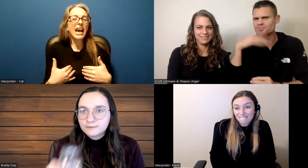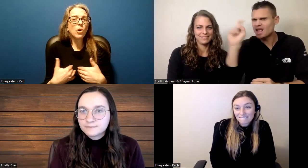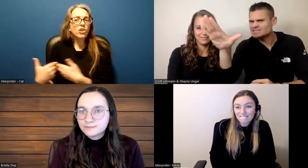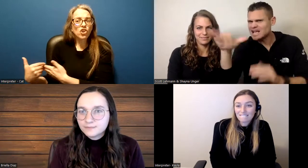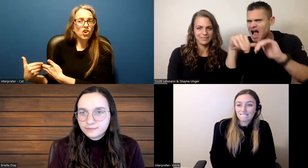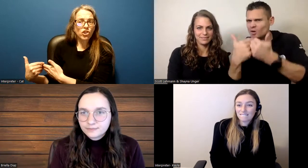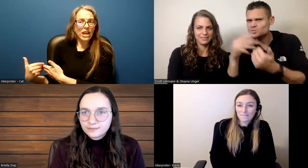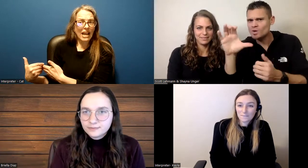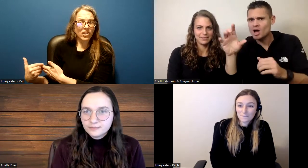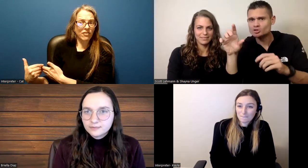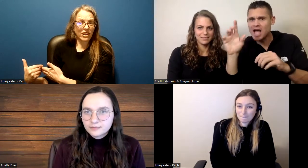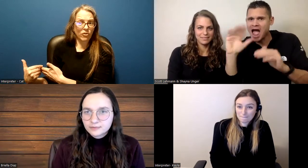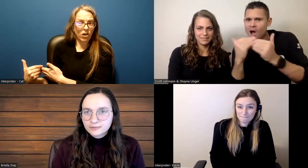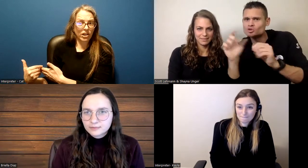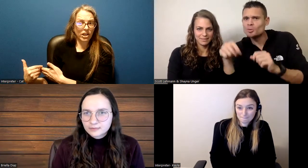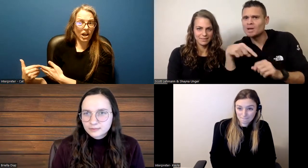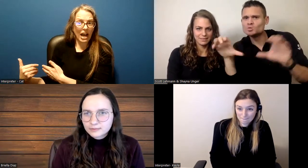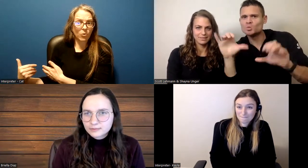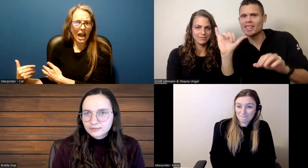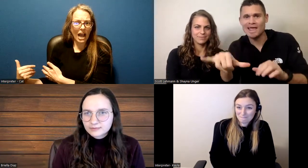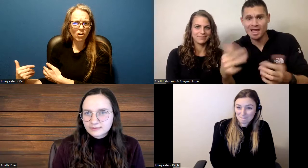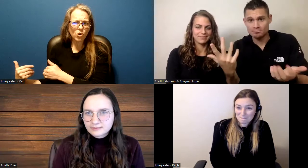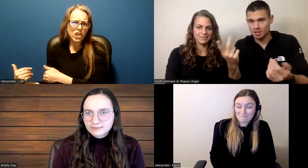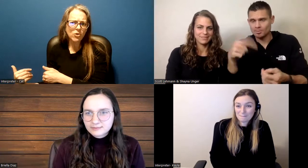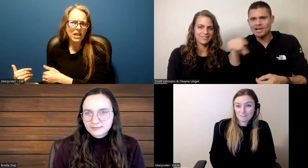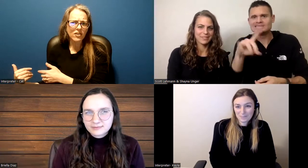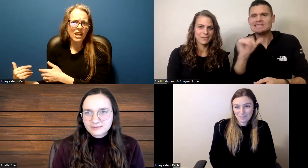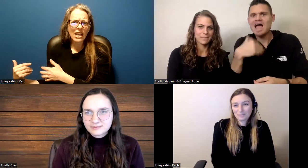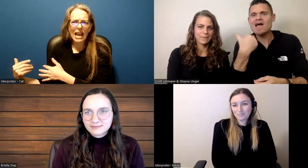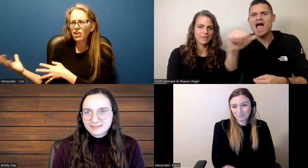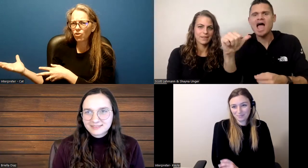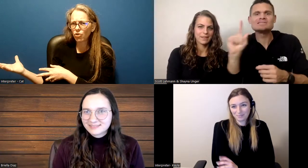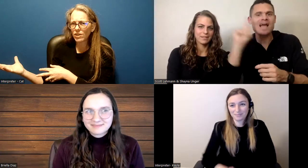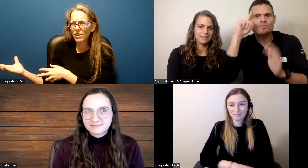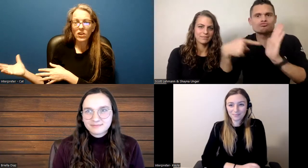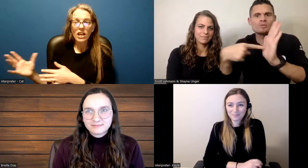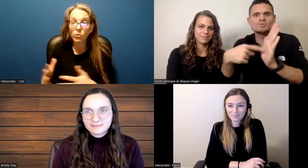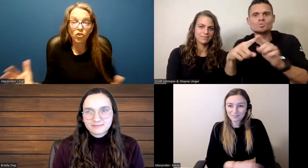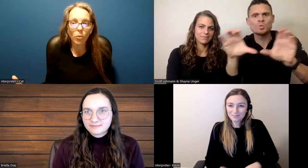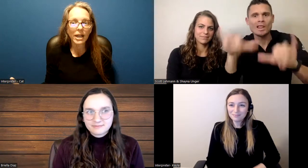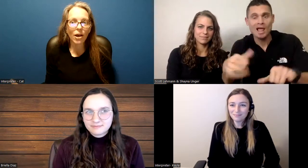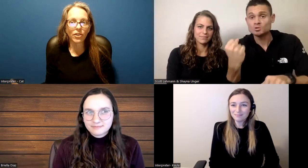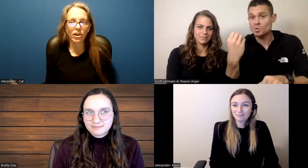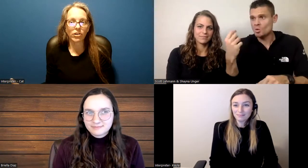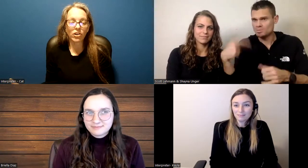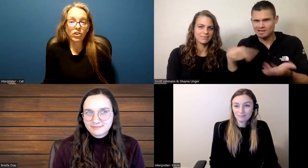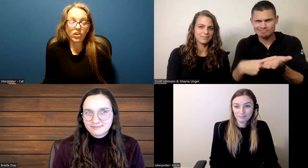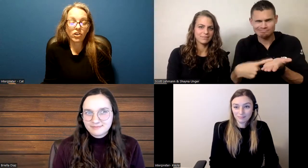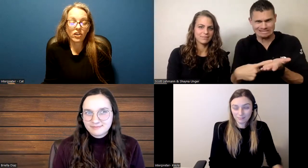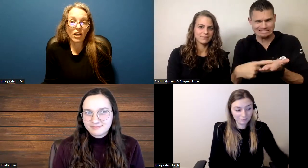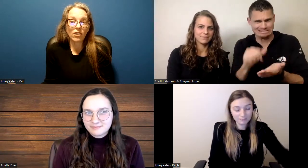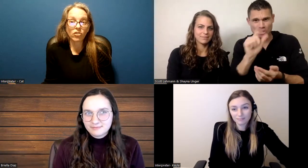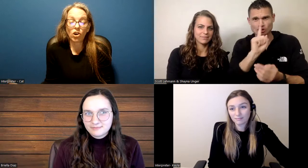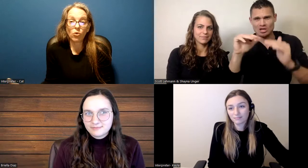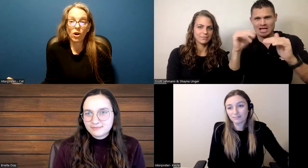We had no one to turn to ask advice for, you know, how should we do this? How did you do this? There was nobody out there